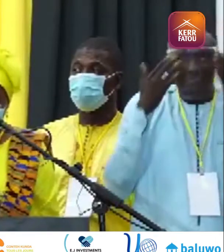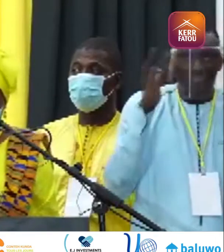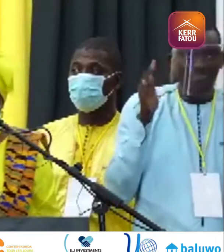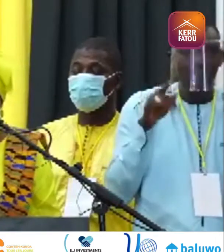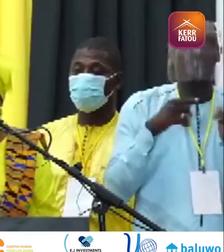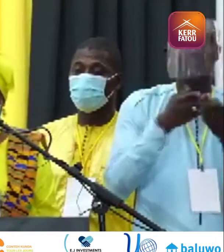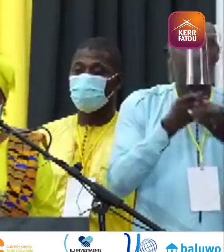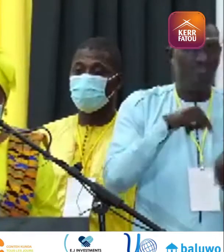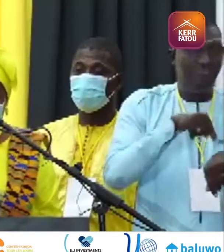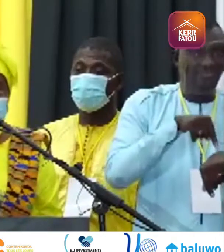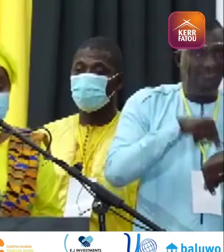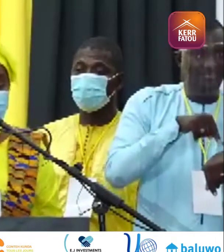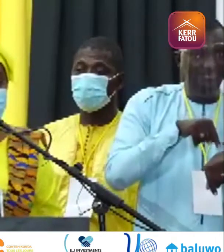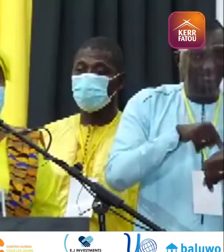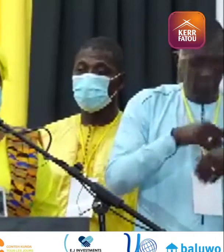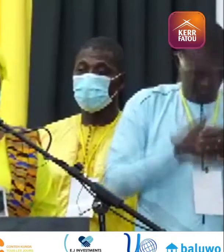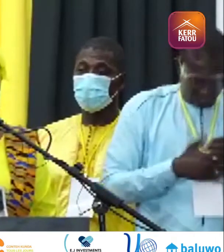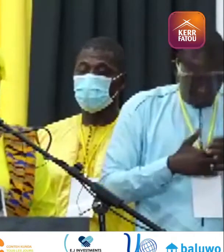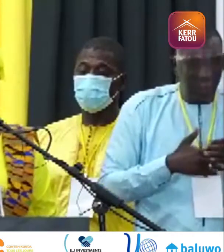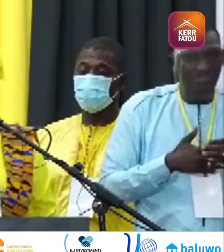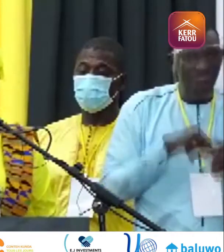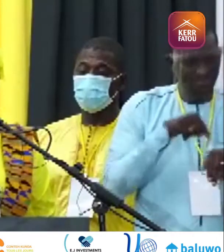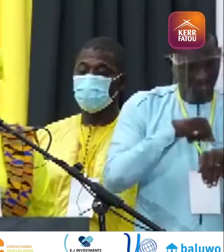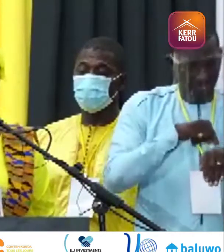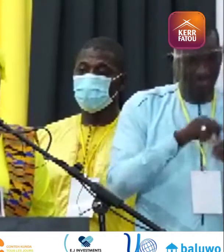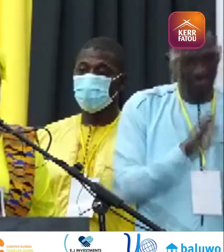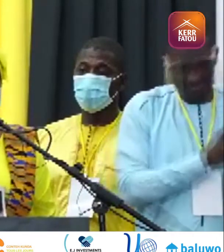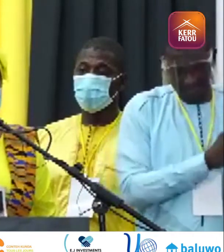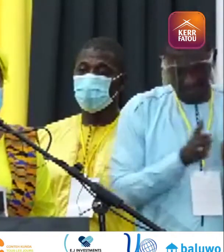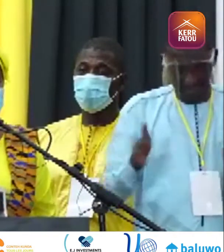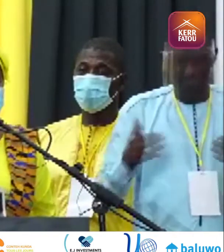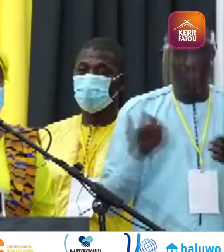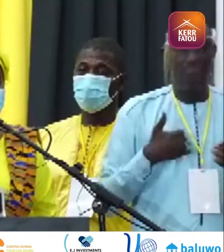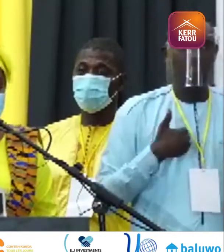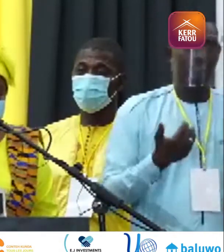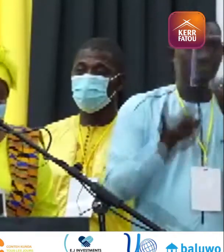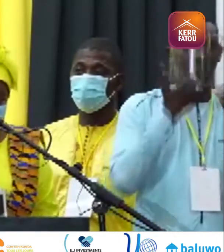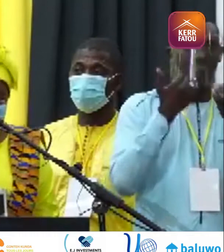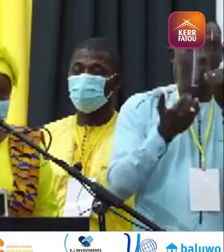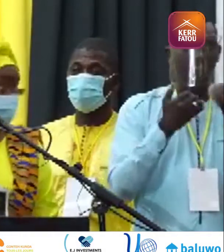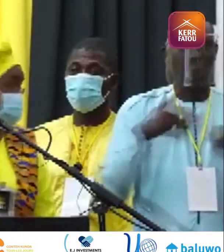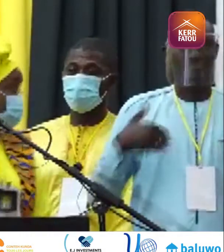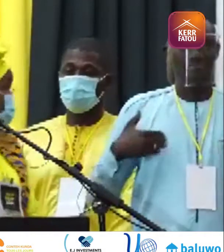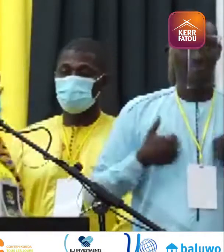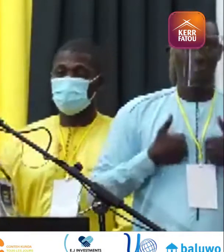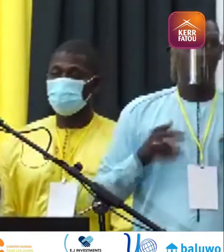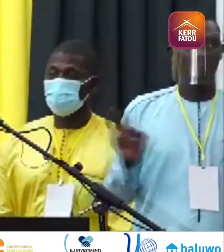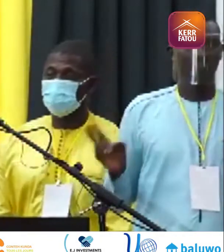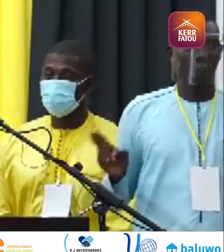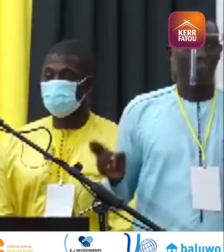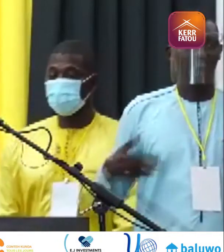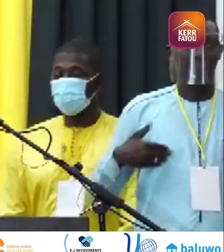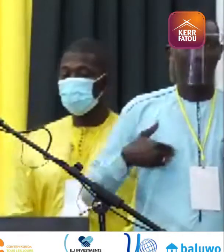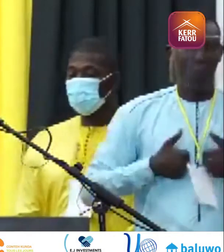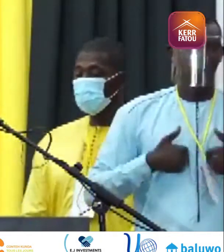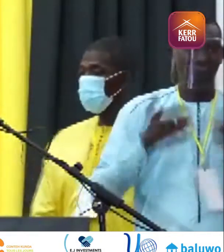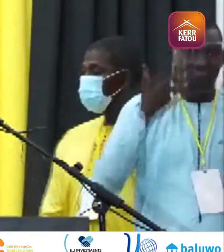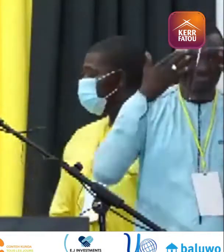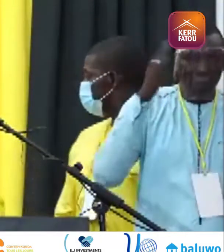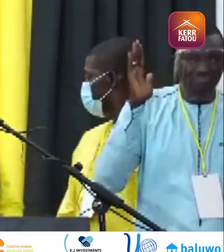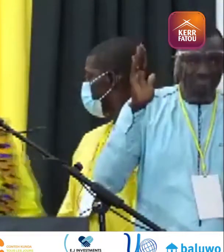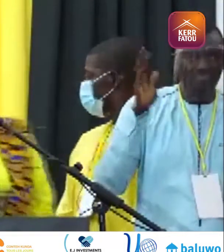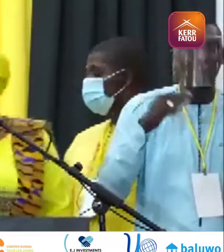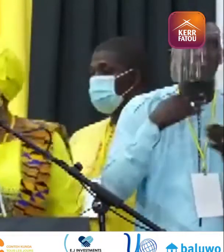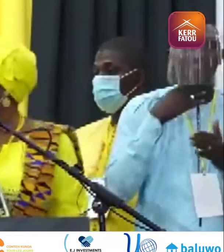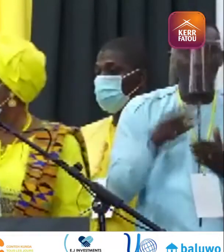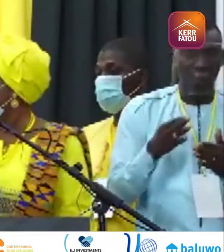Given the timing, and given that people have been eating and are tired, I don't know whether I should